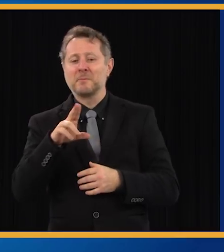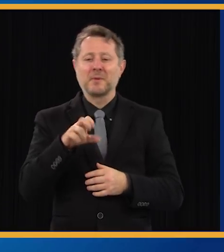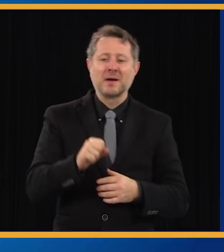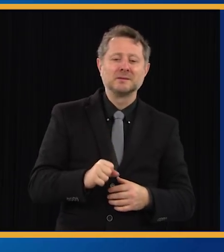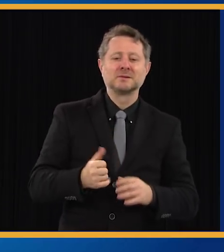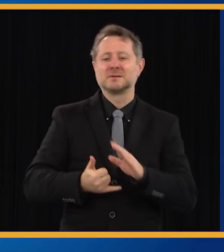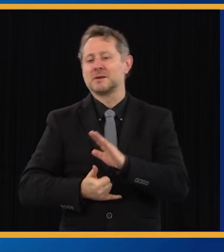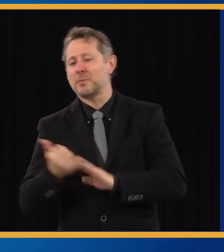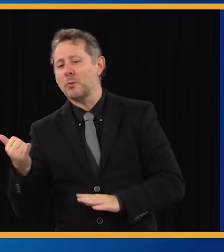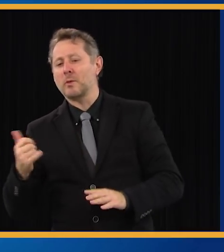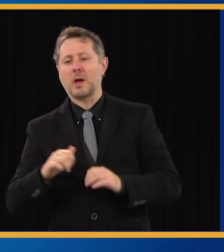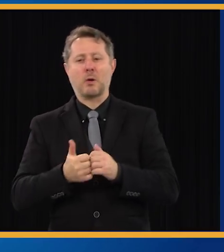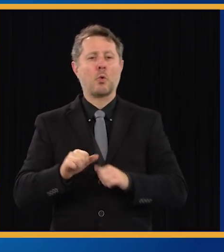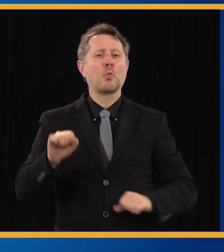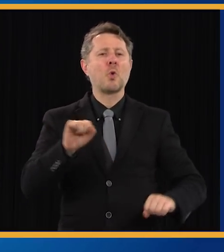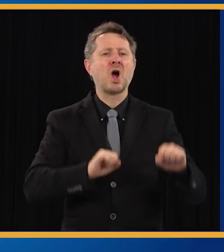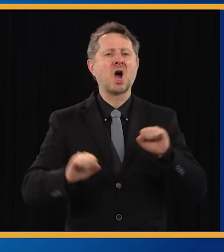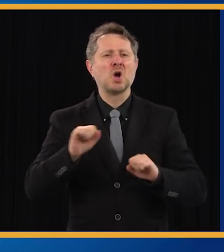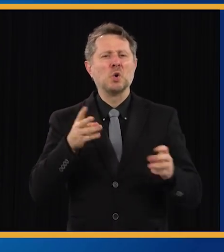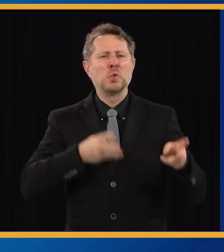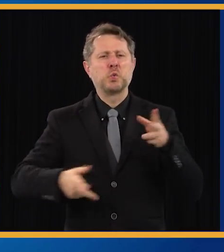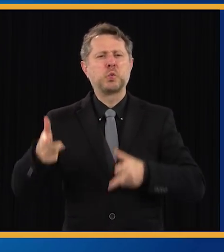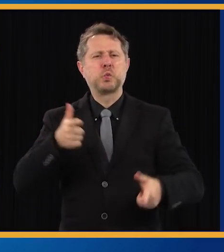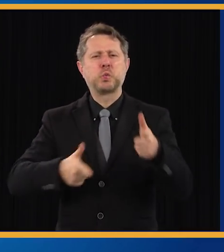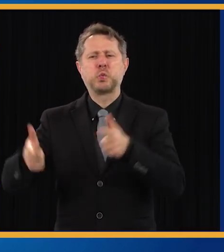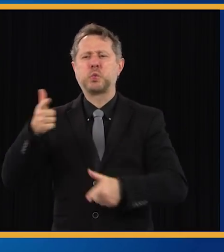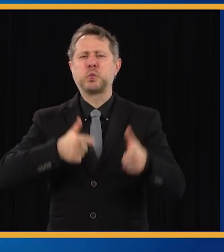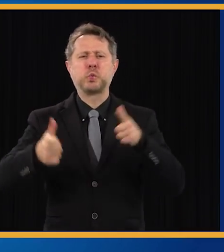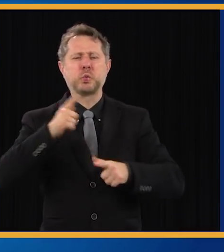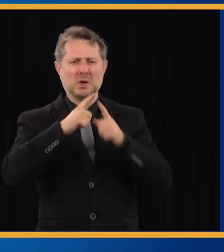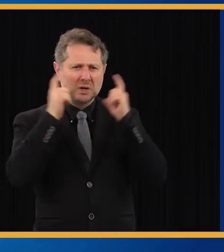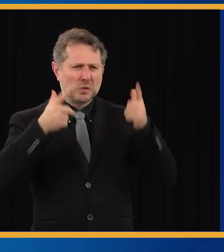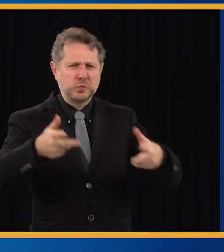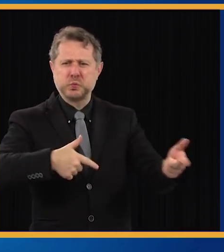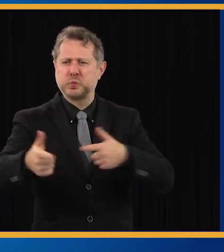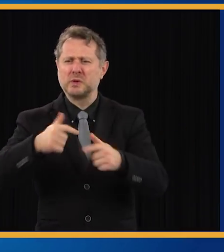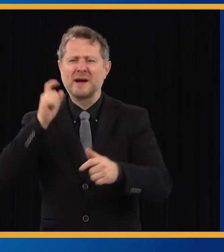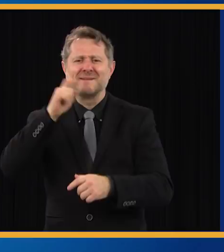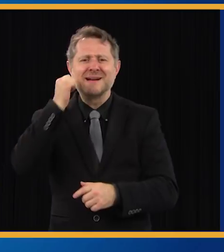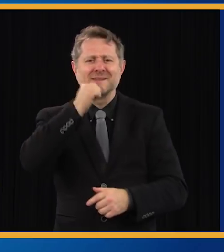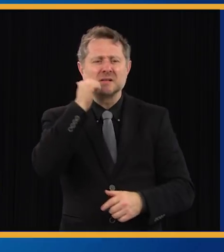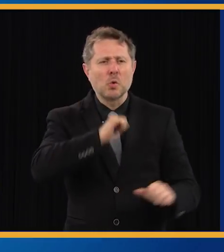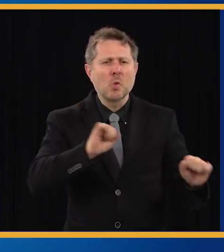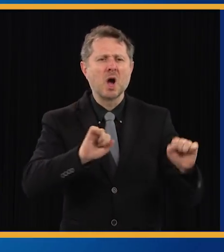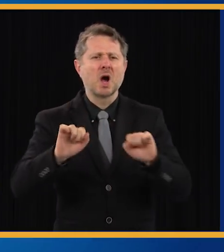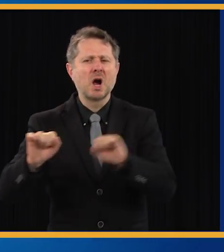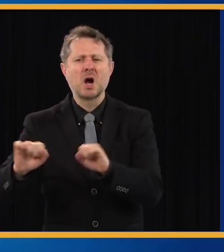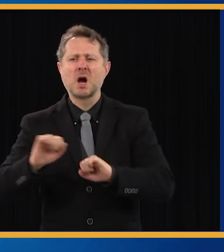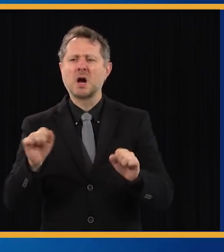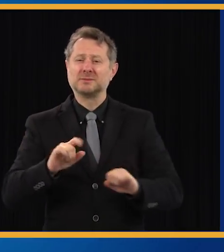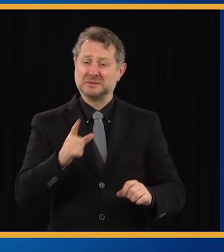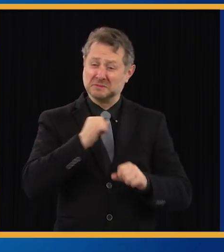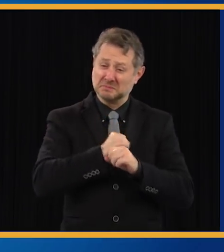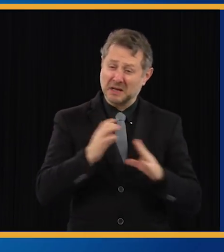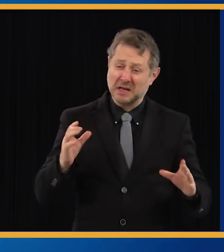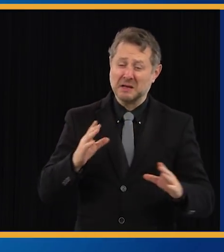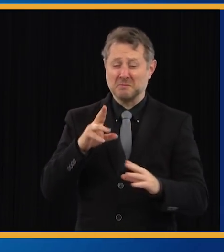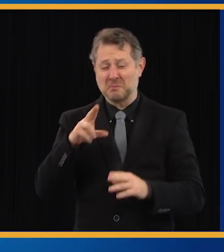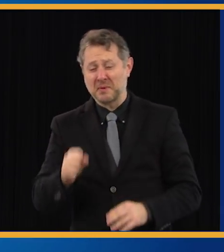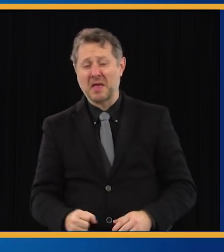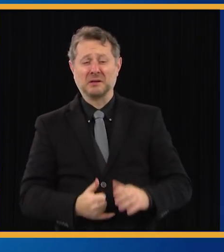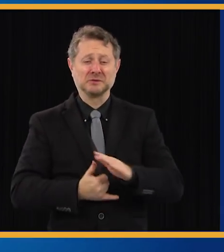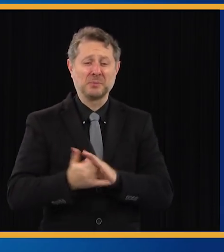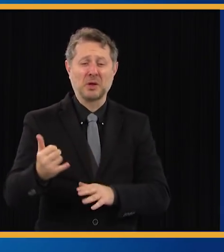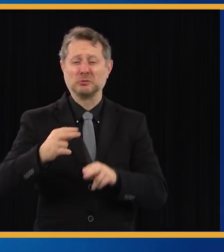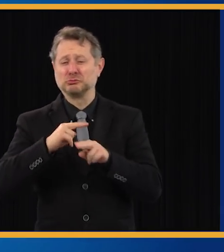transportation system on a daily basis? I mean, just think about the scale of that undertaking. How do you do it?